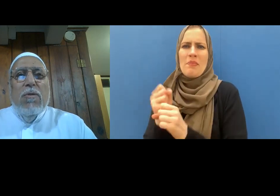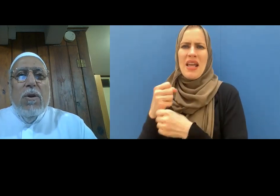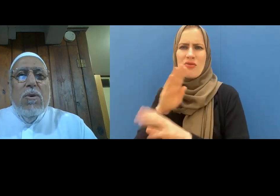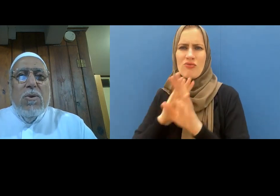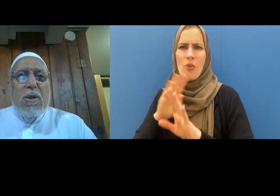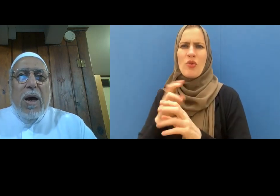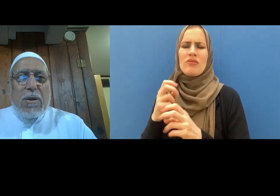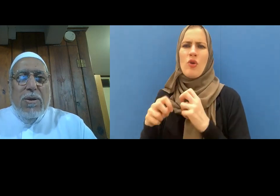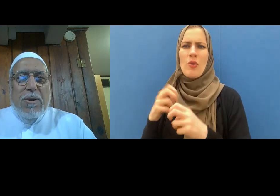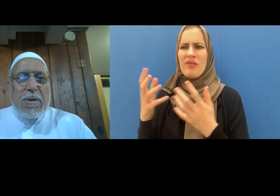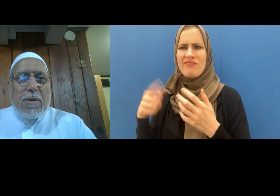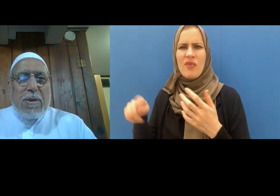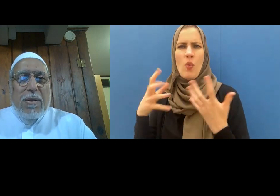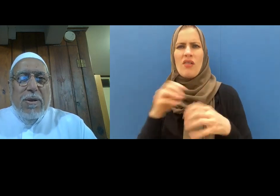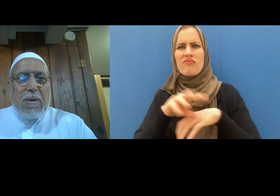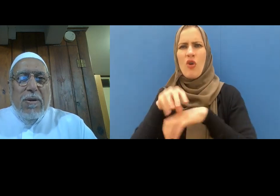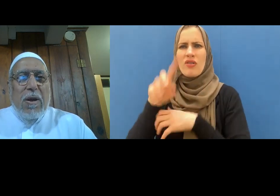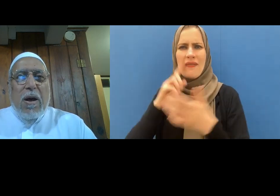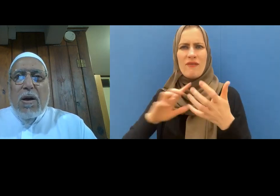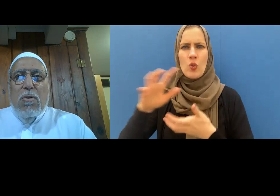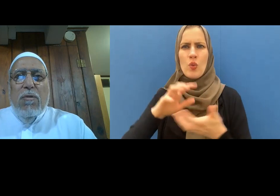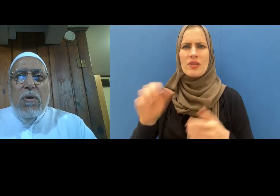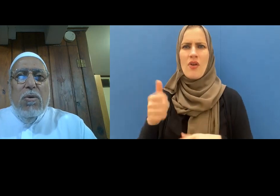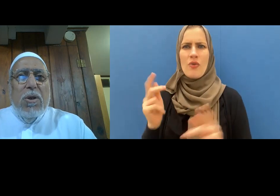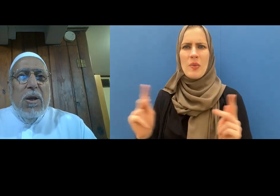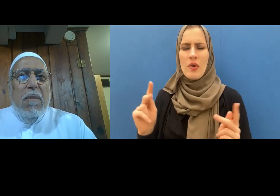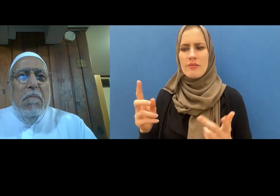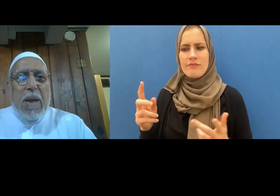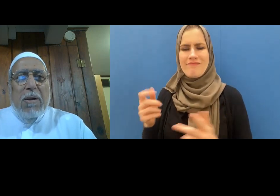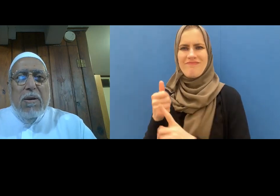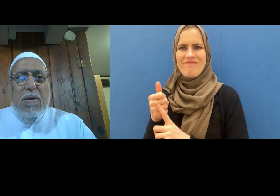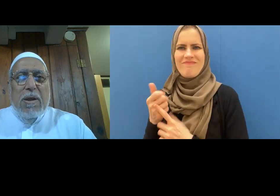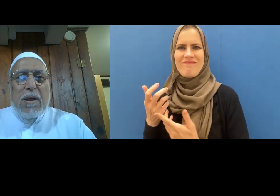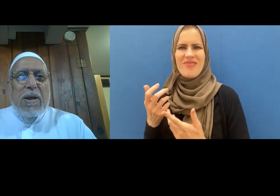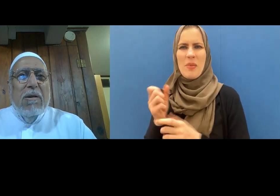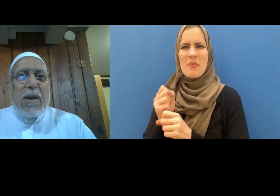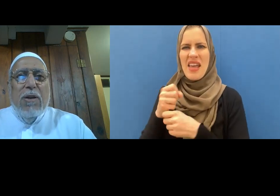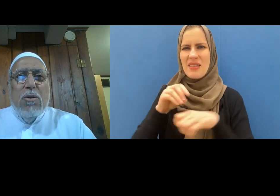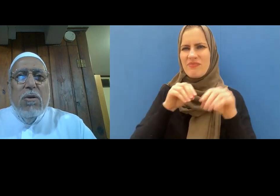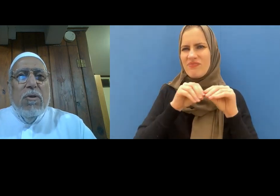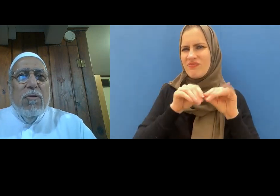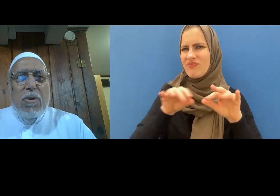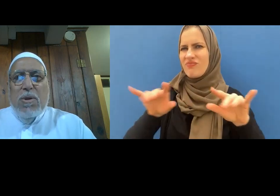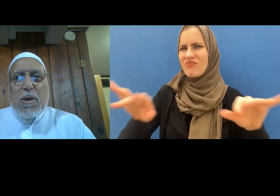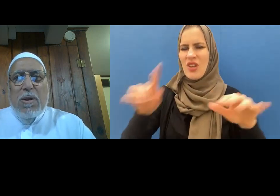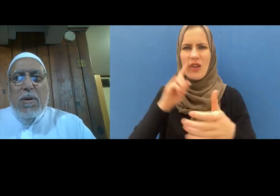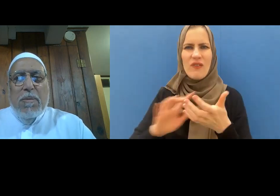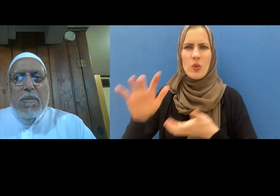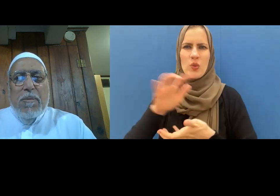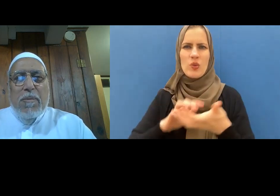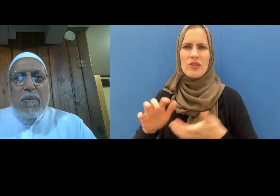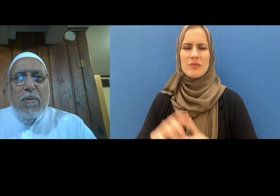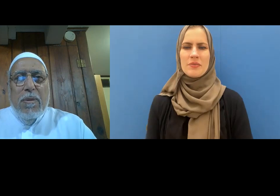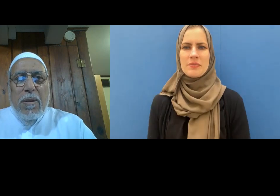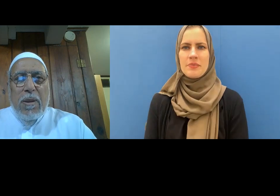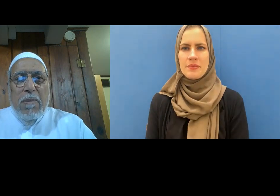to confuse others. They are confusion makers and creators of confusion.